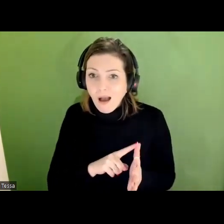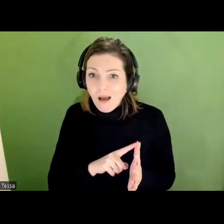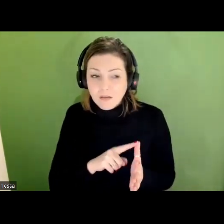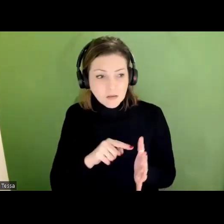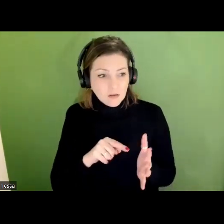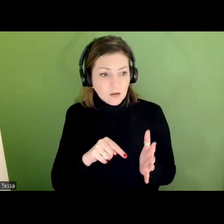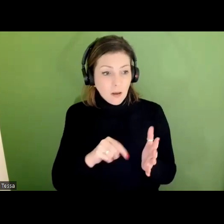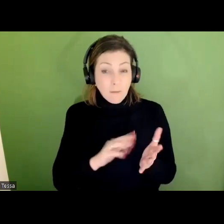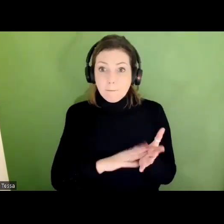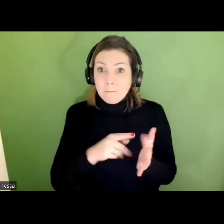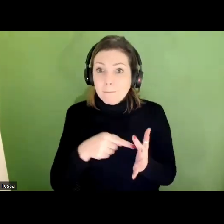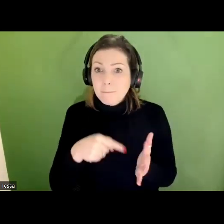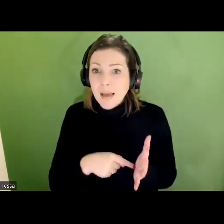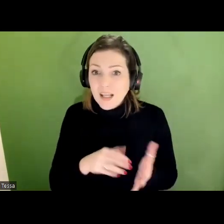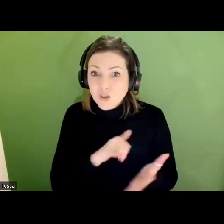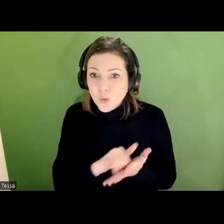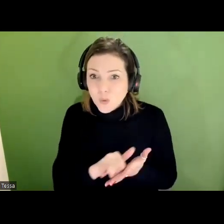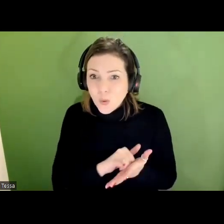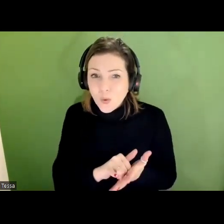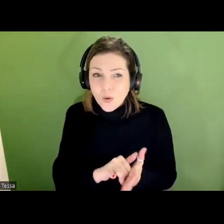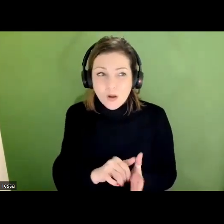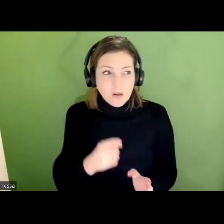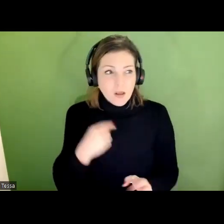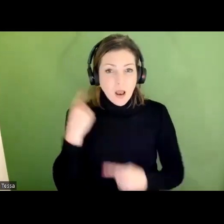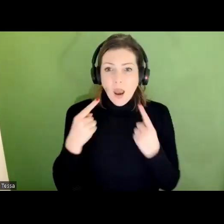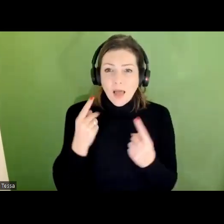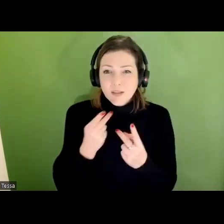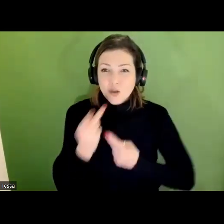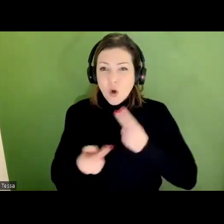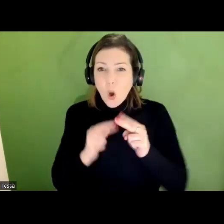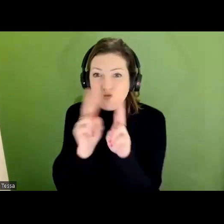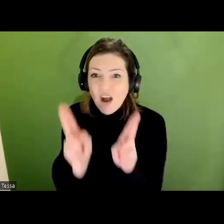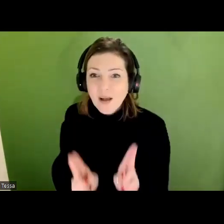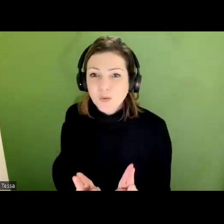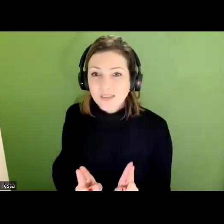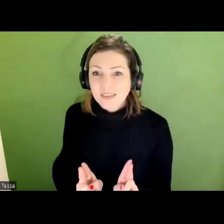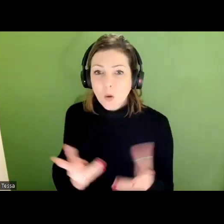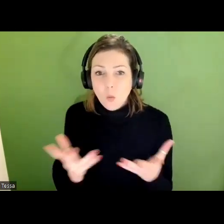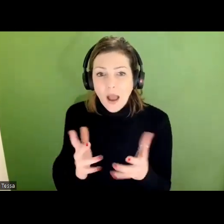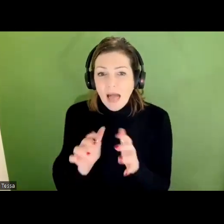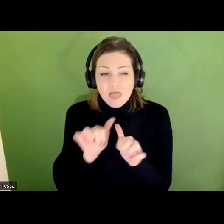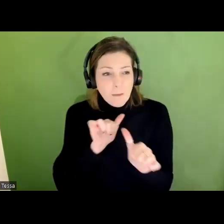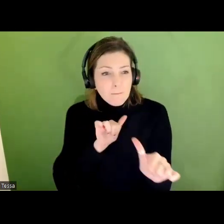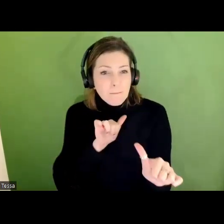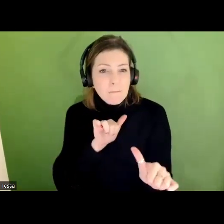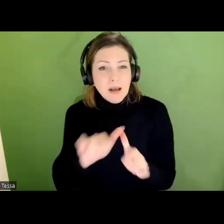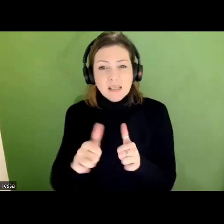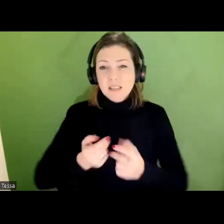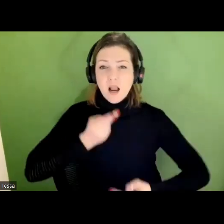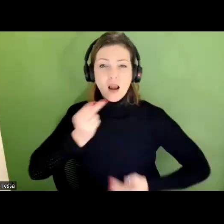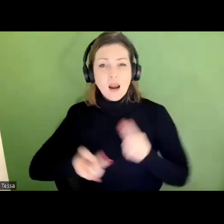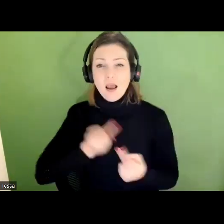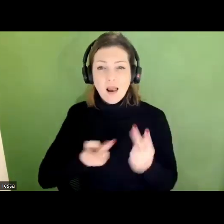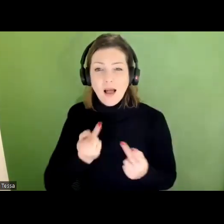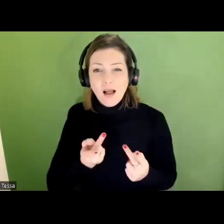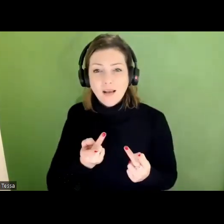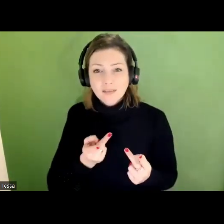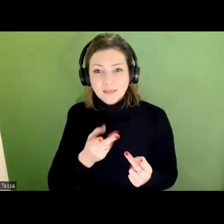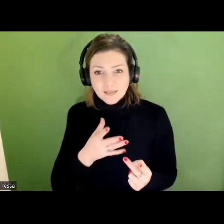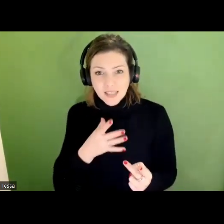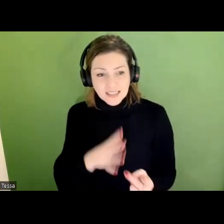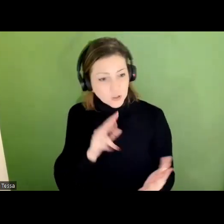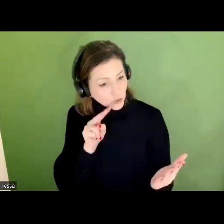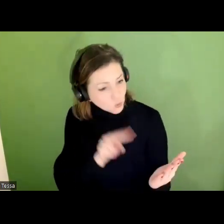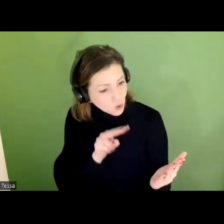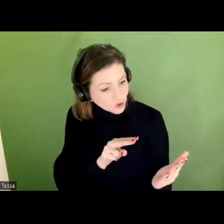favourite, the London Opera House. Places where all the big opera stars play. I need to listen to them for motivation, but